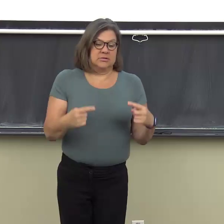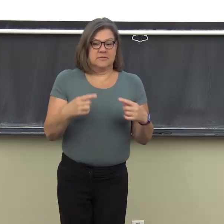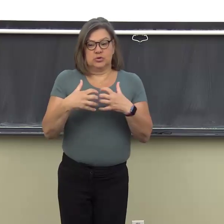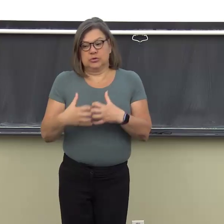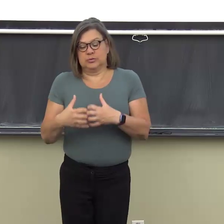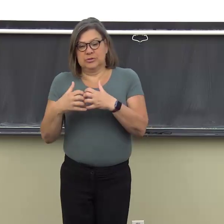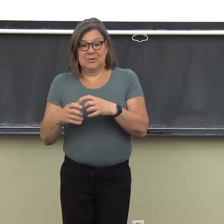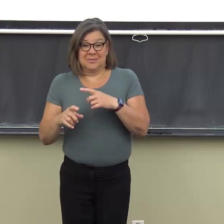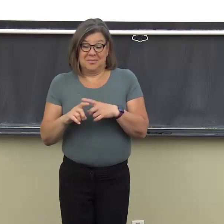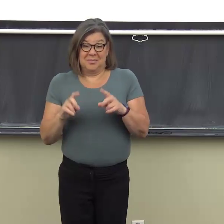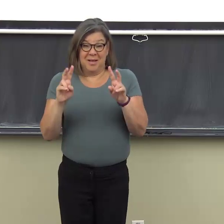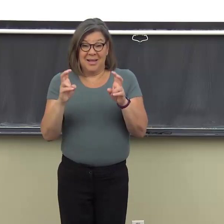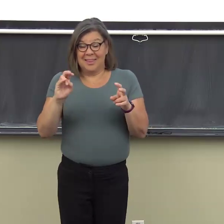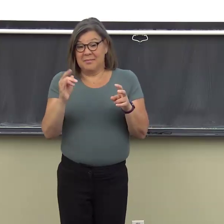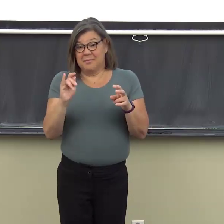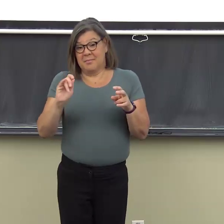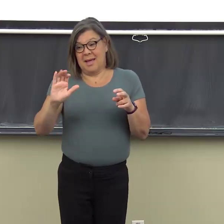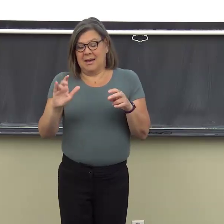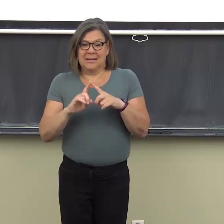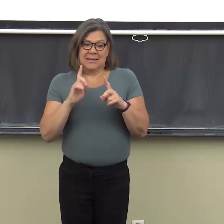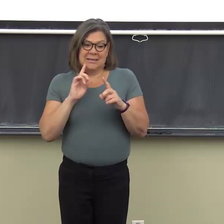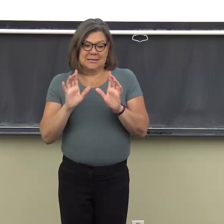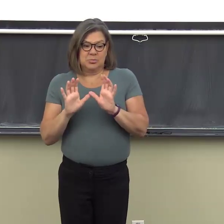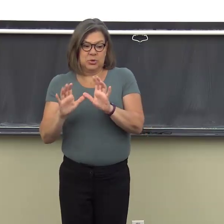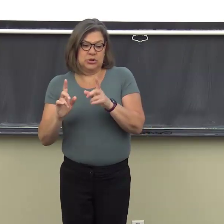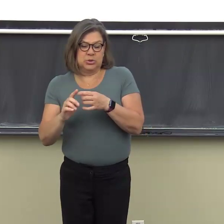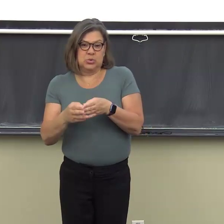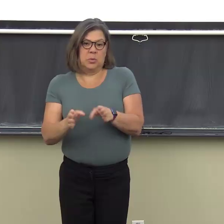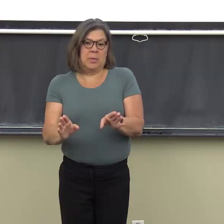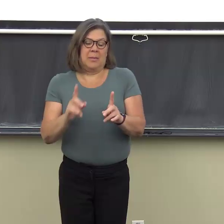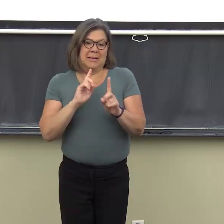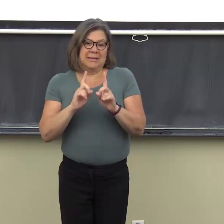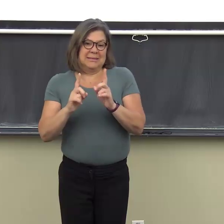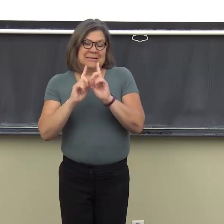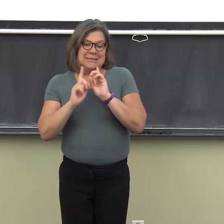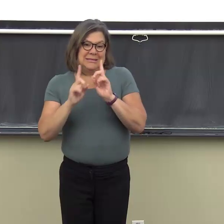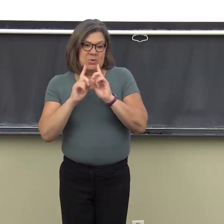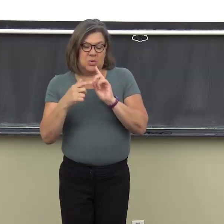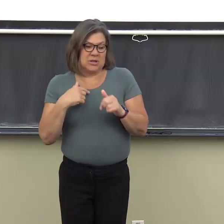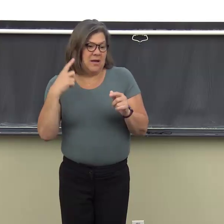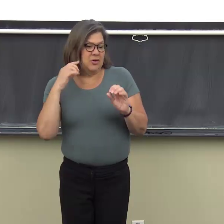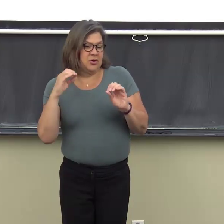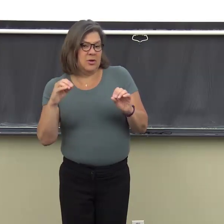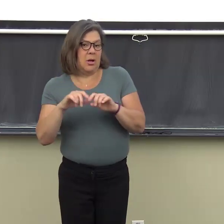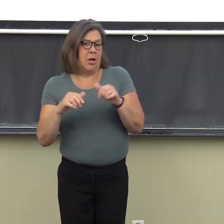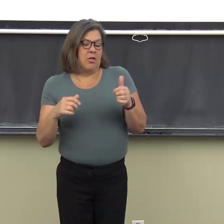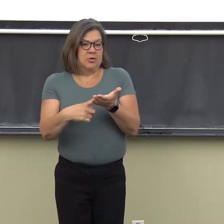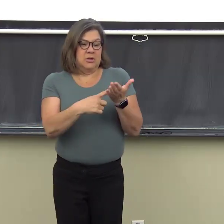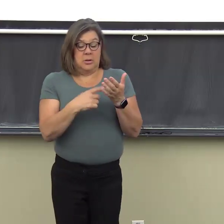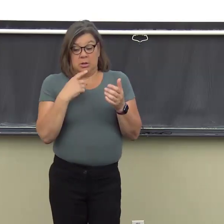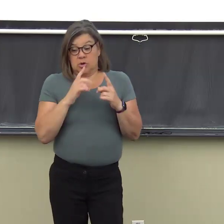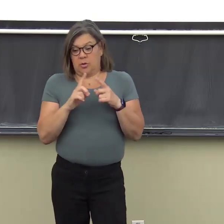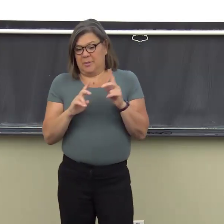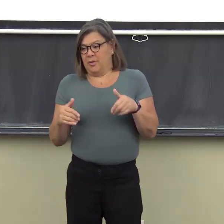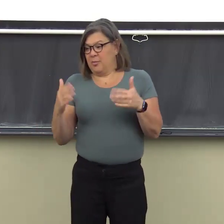that thematically is pushing into public discourse in a way that I have never heard with other technologies that I've worked with. I talk to people and they bring up AI and I'm